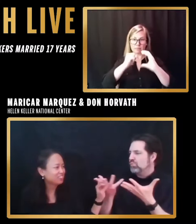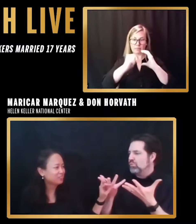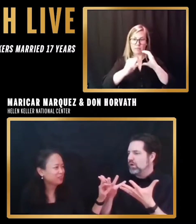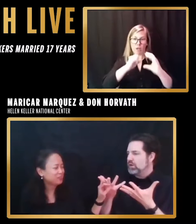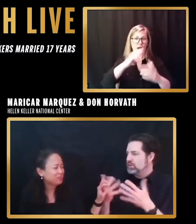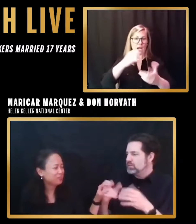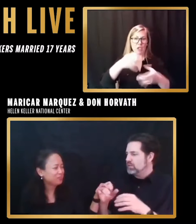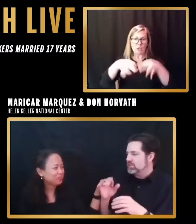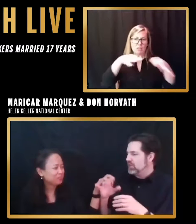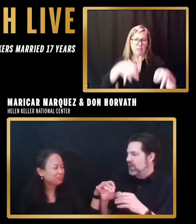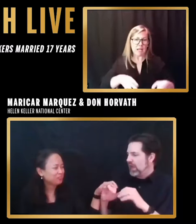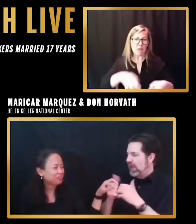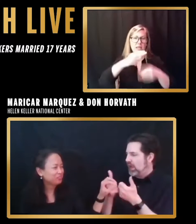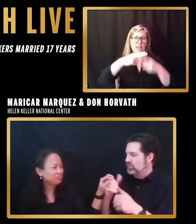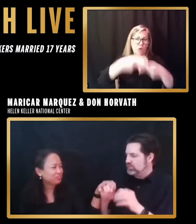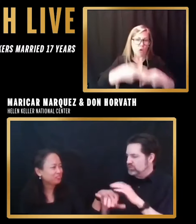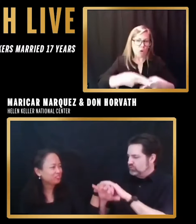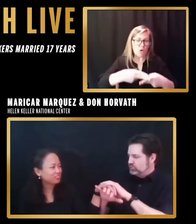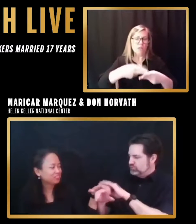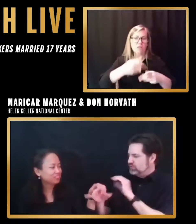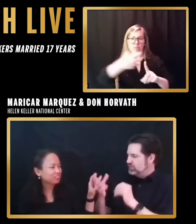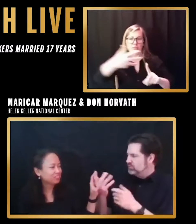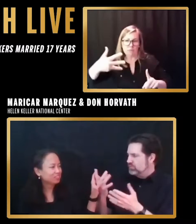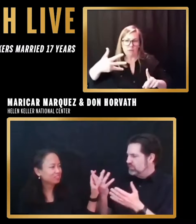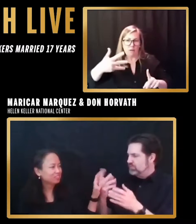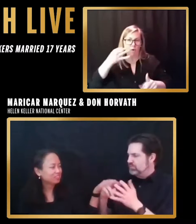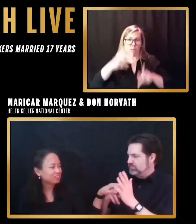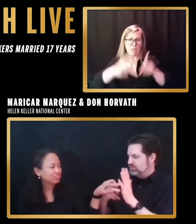what it is for those who maybe have never seen it before?